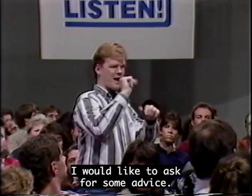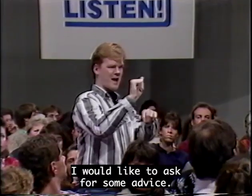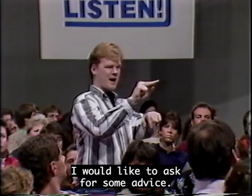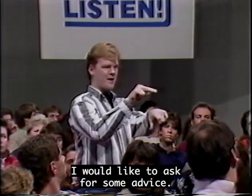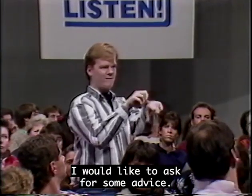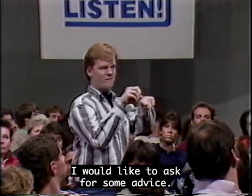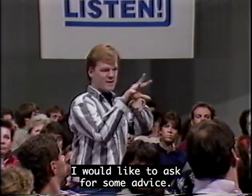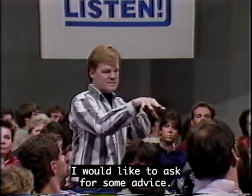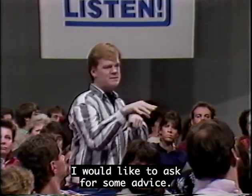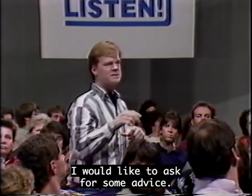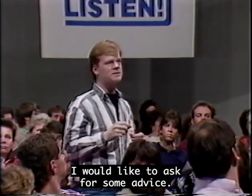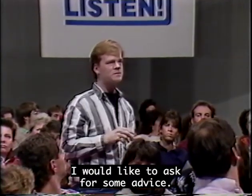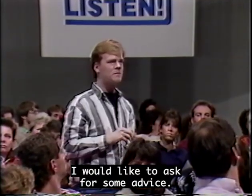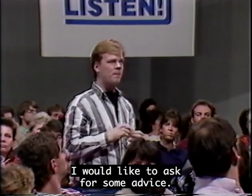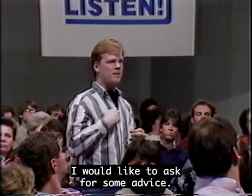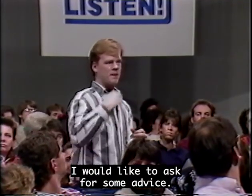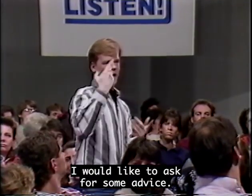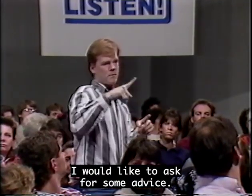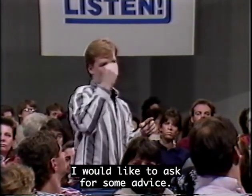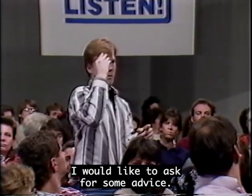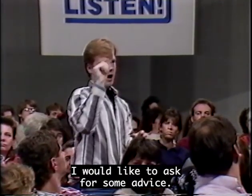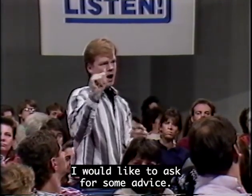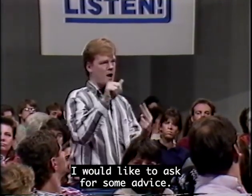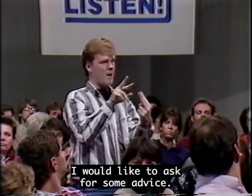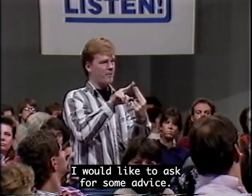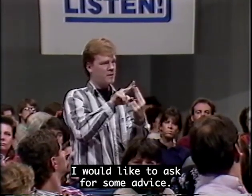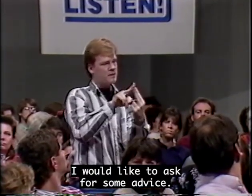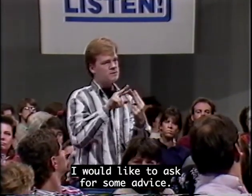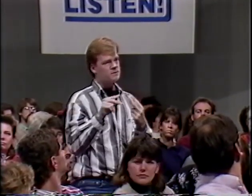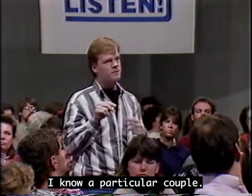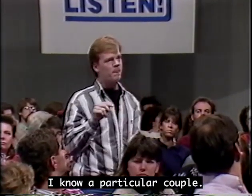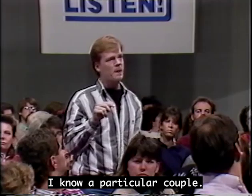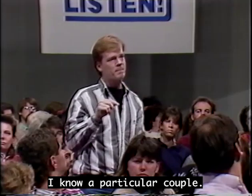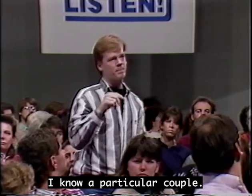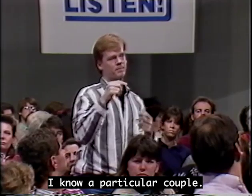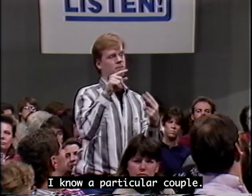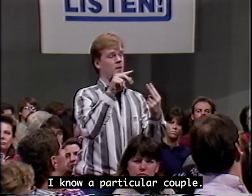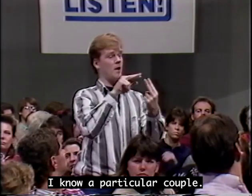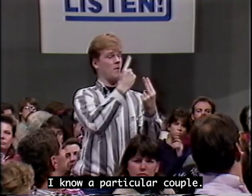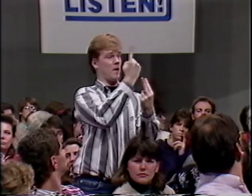I would like to ask for some advice. I know a particular couple.